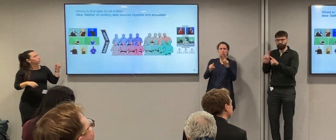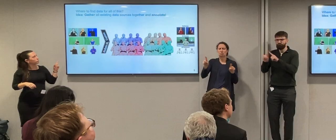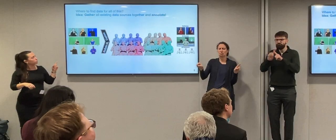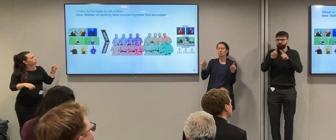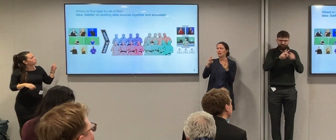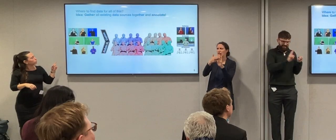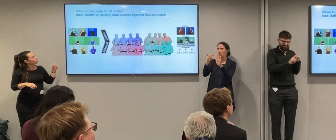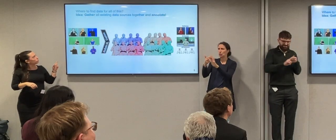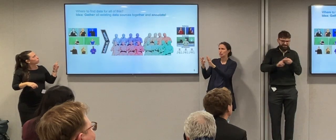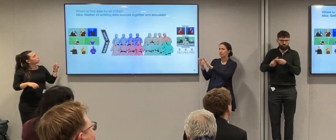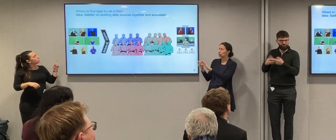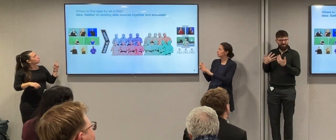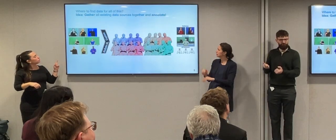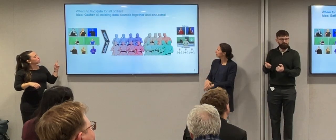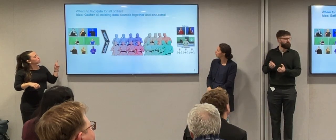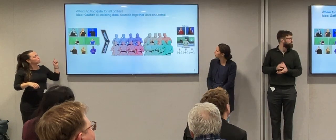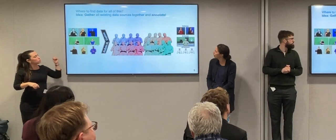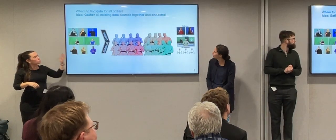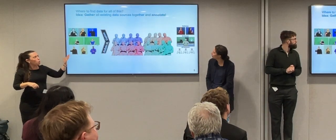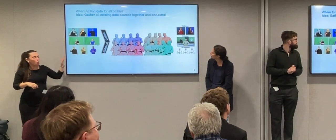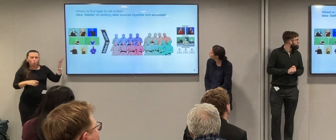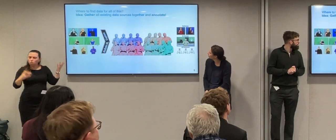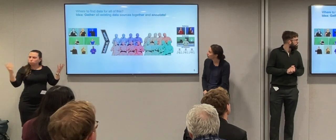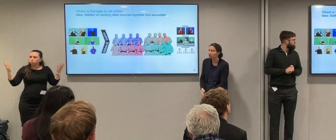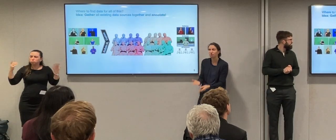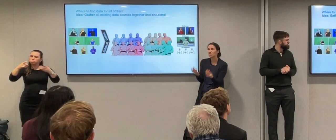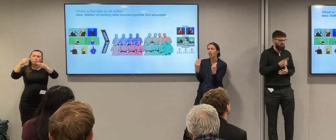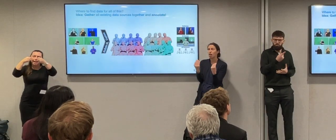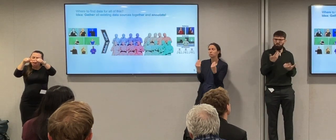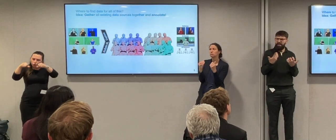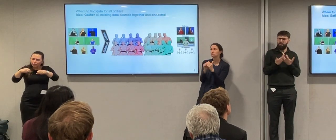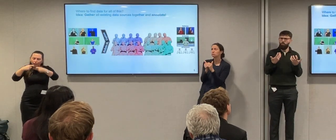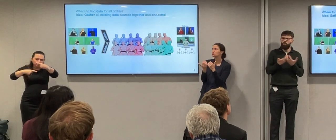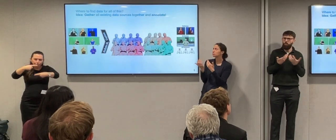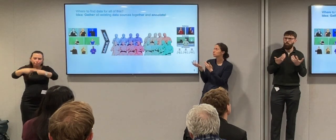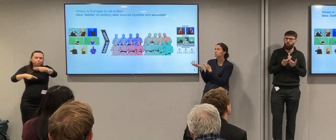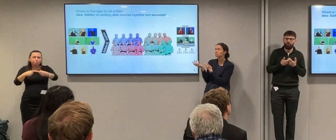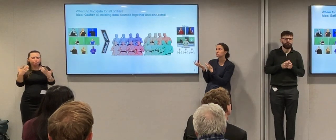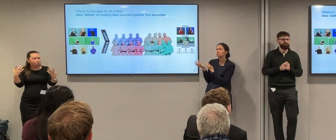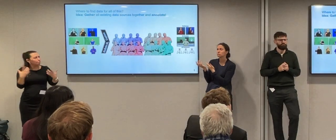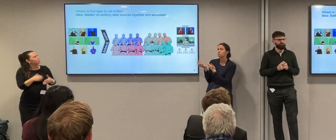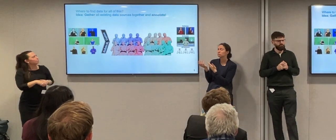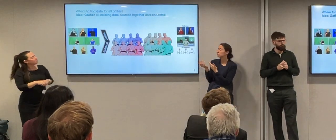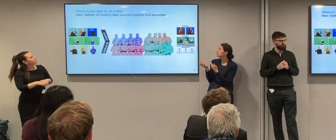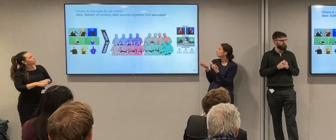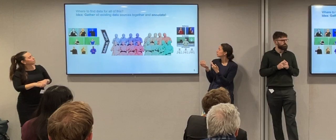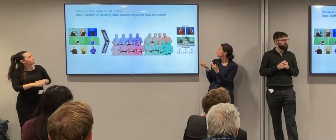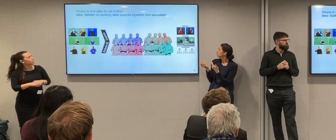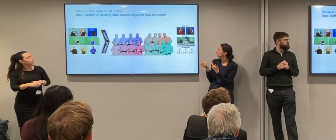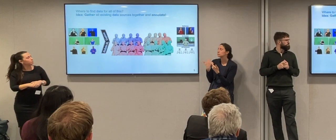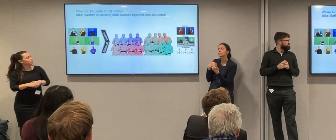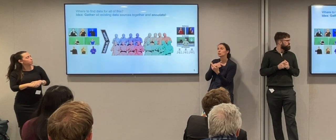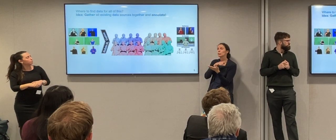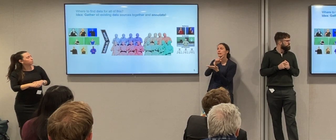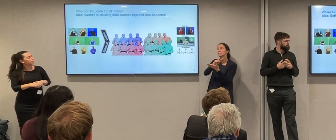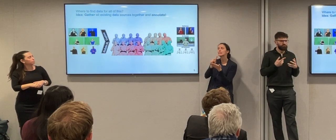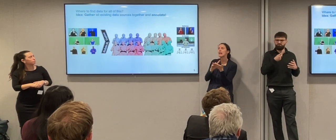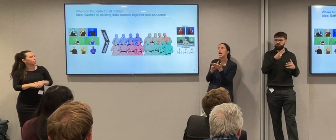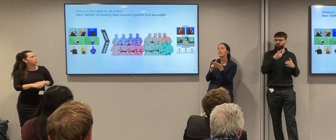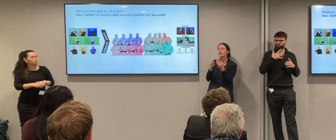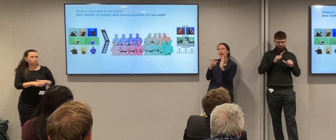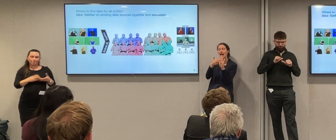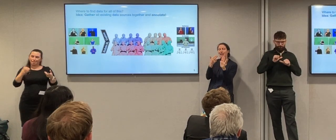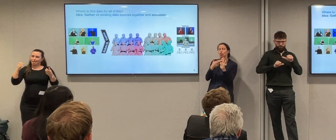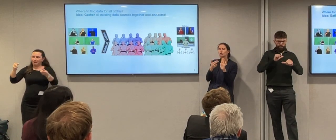Right? So how would you do this? Well, we design an annotation pipeline